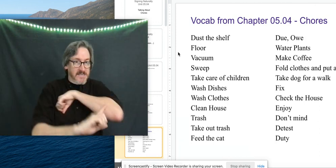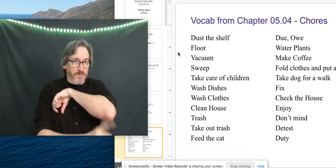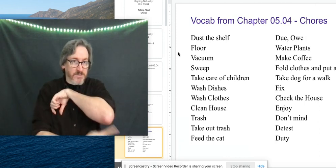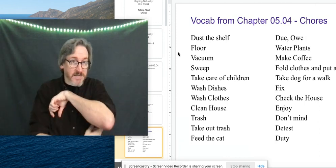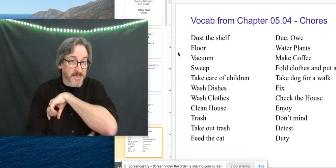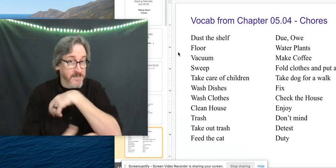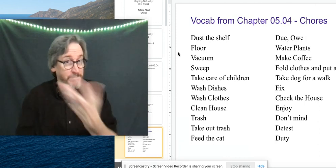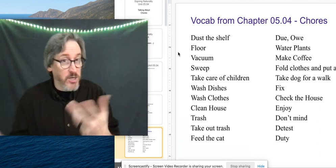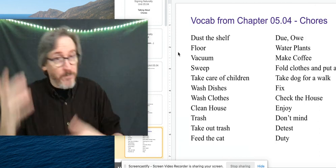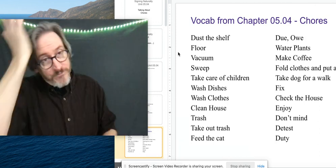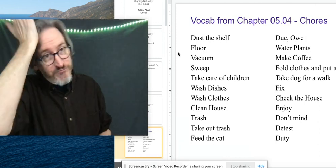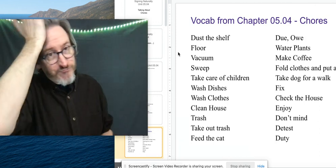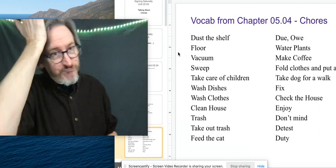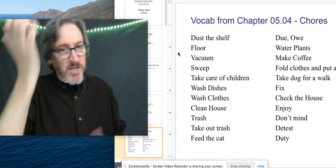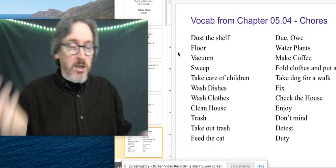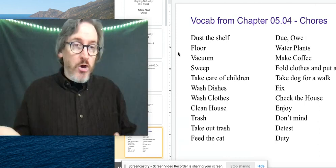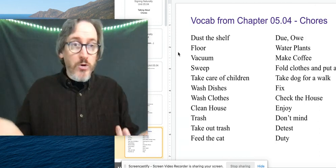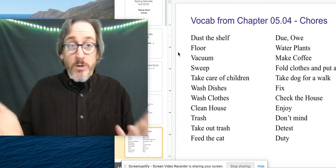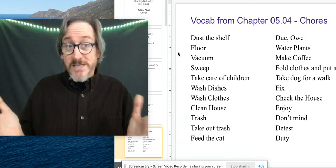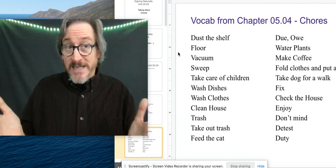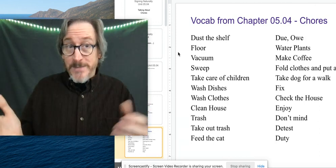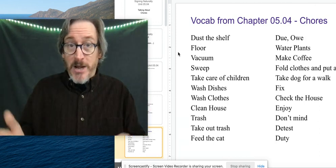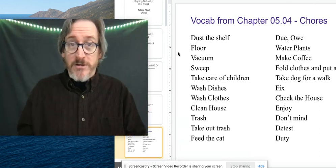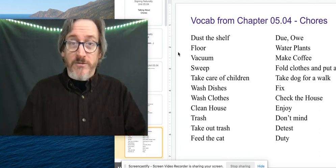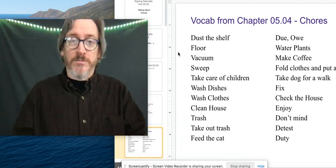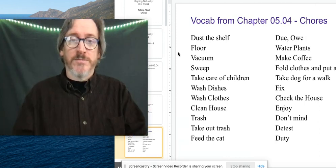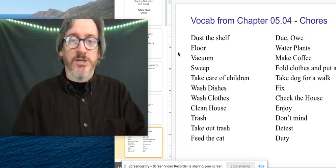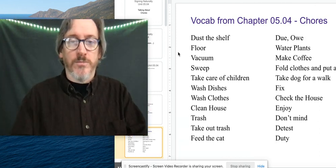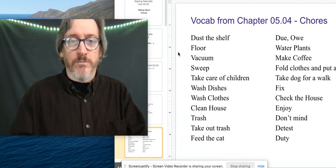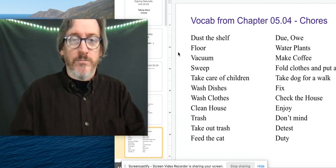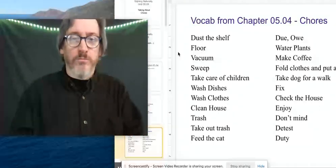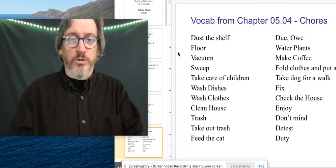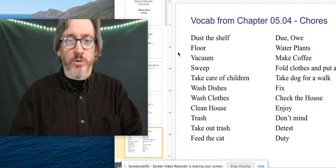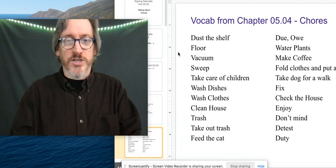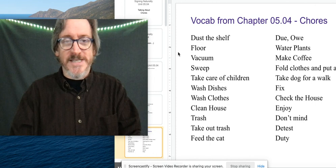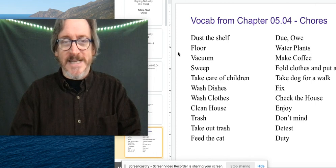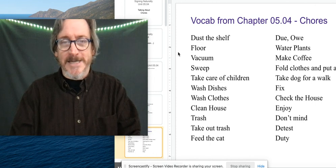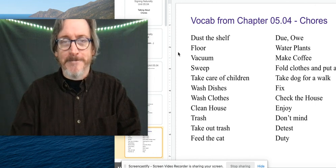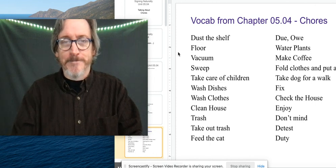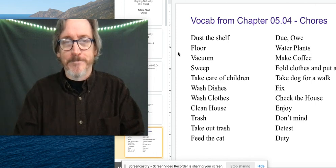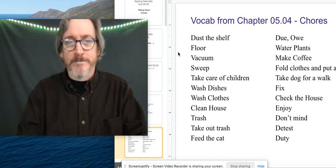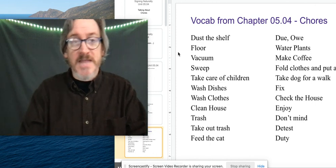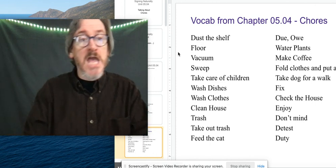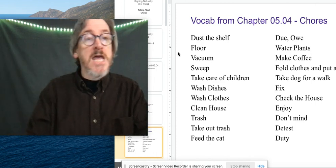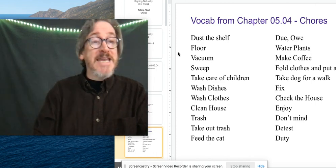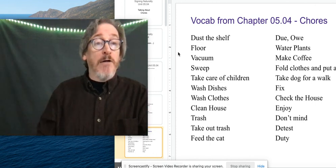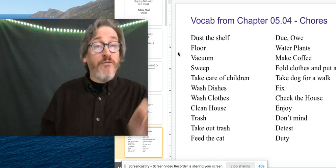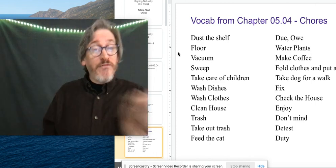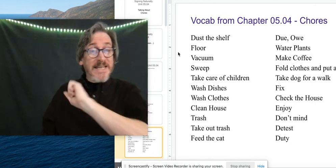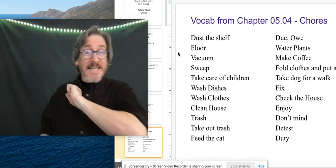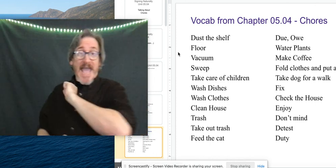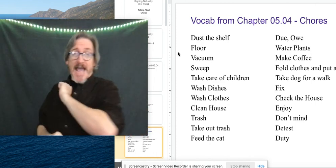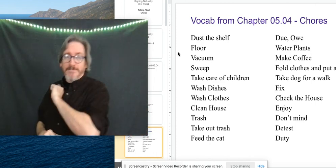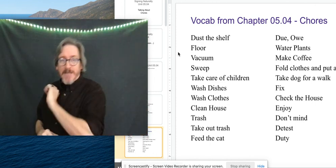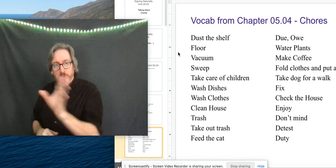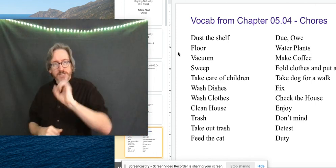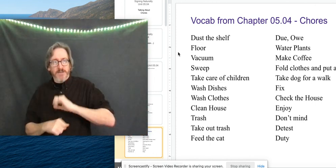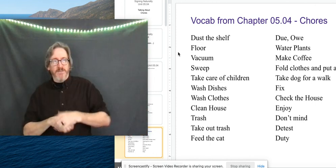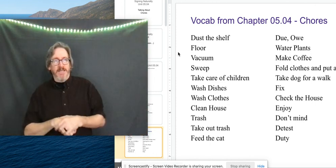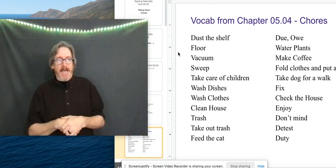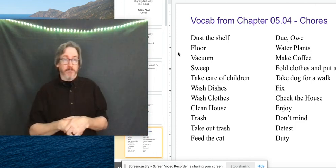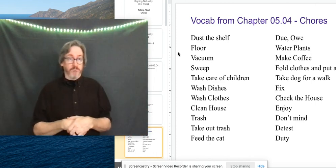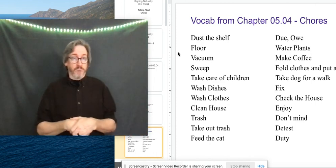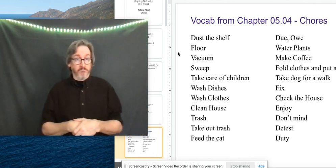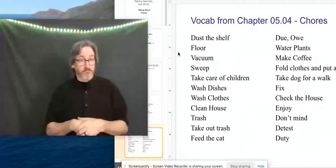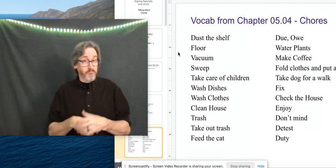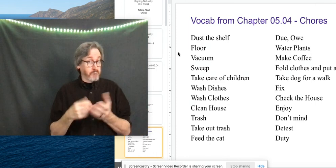did this as opposed to this. So who knows? It's apocryphal, so we're just guessing. Now, feed the cat. How would you sign feed